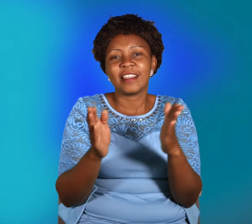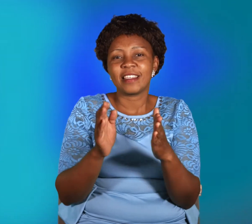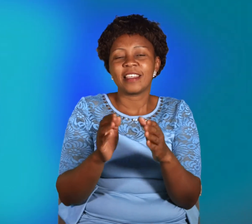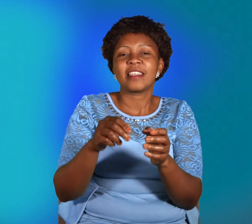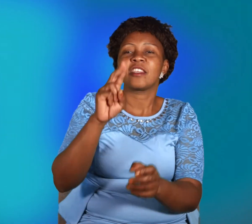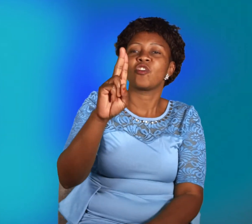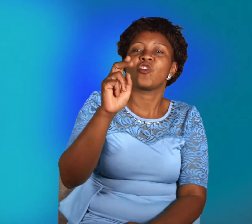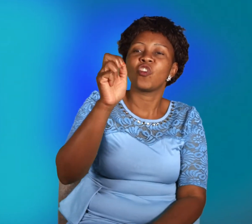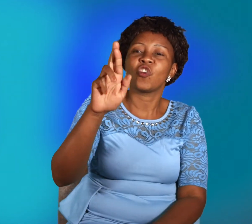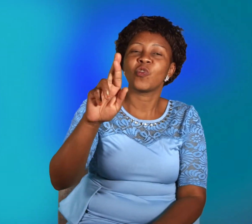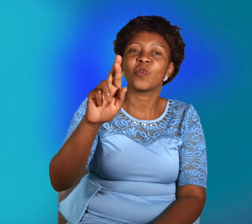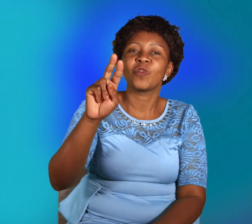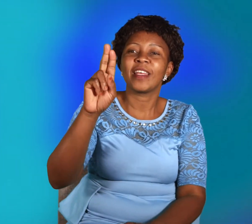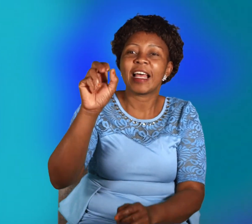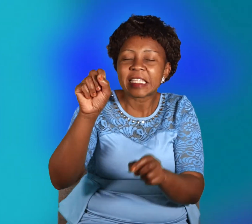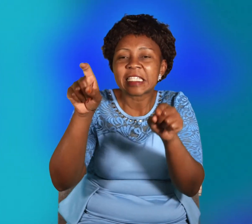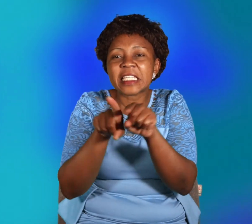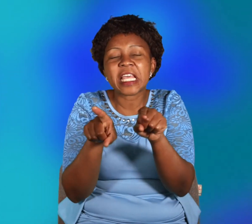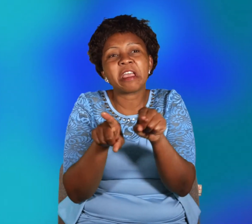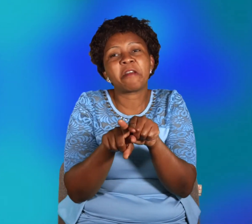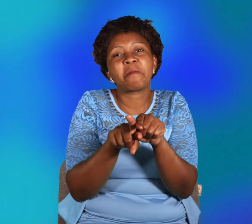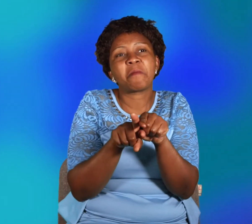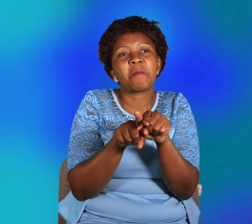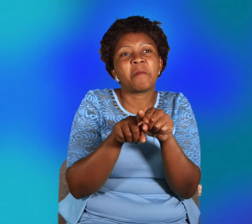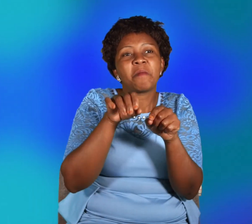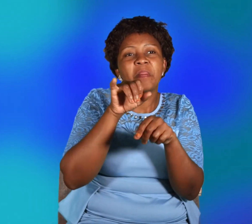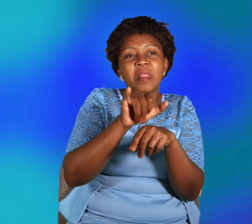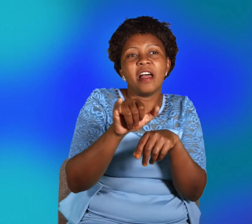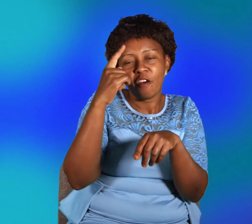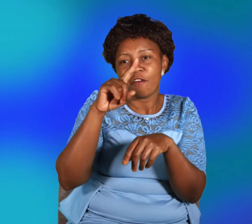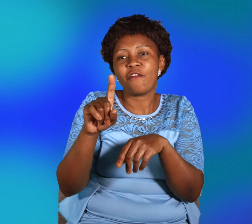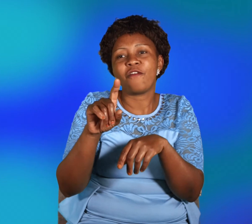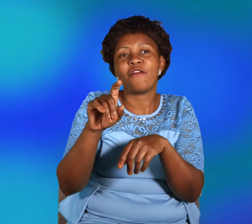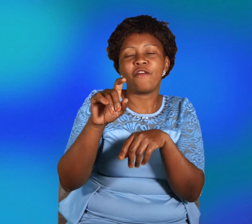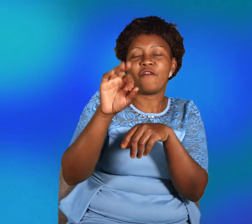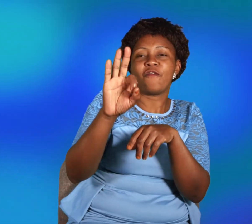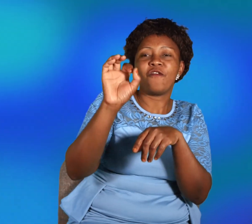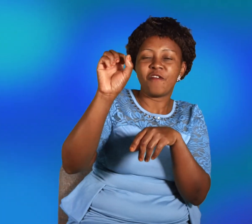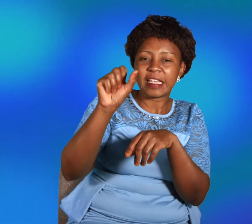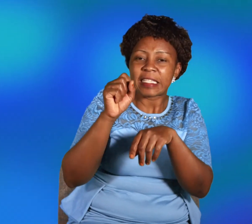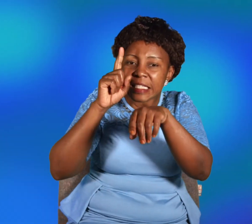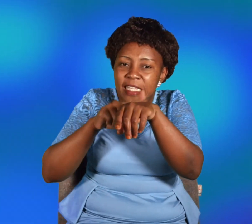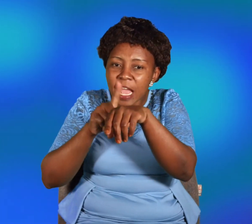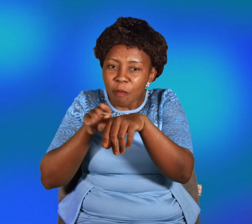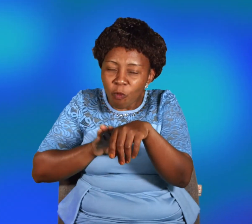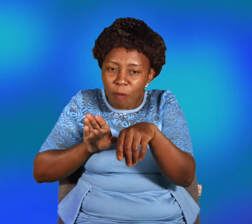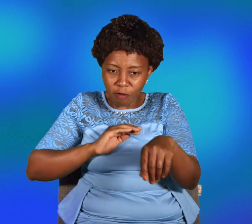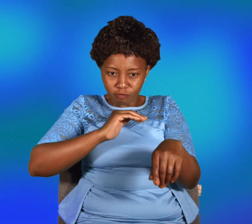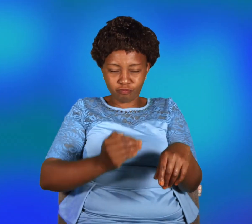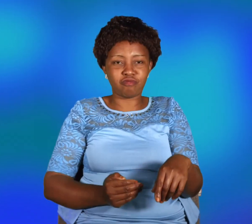The size of the uterus is the same as that of the fist. However, during pregnancy,